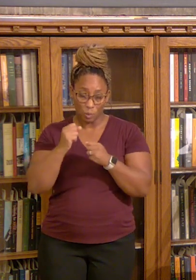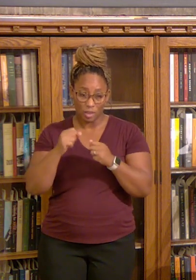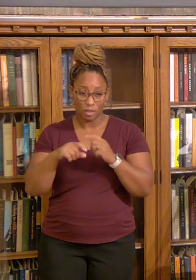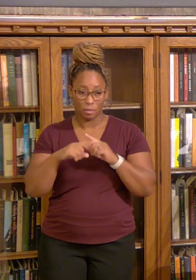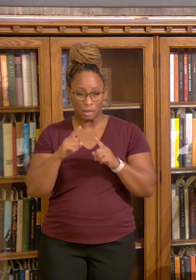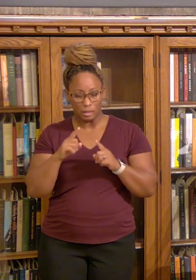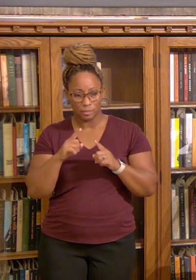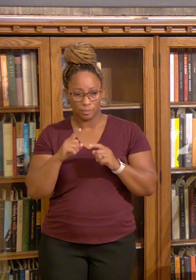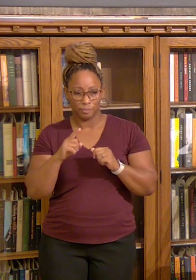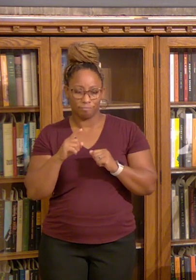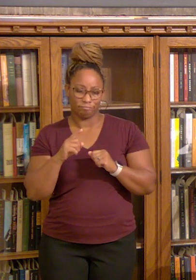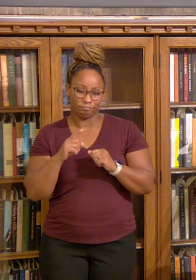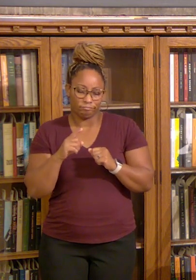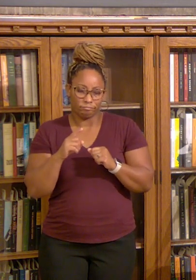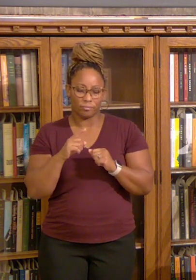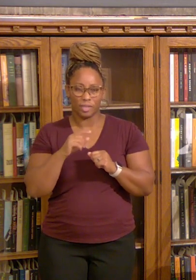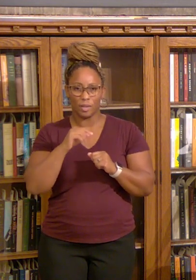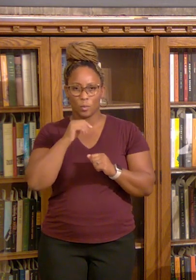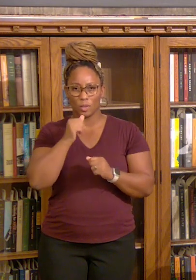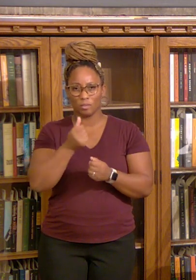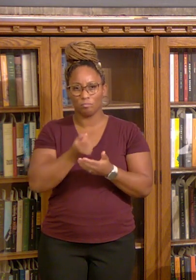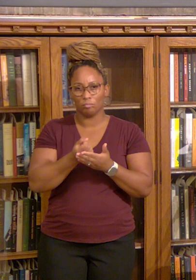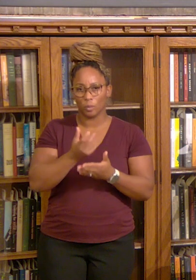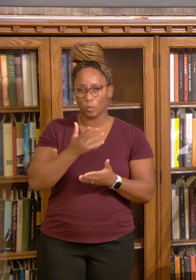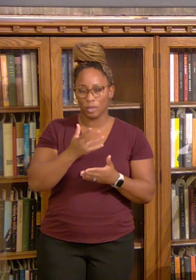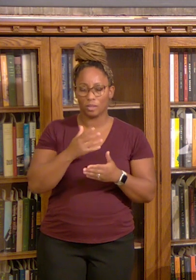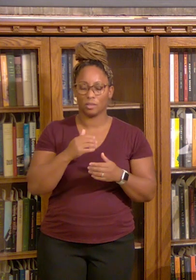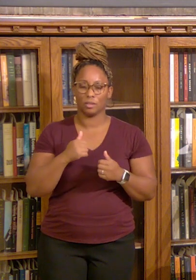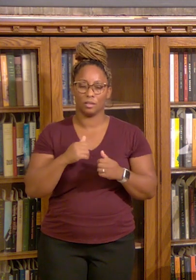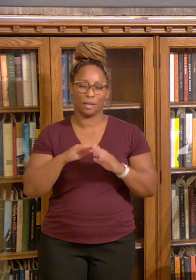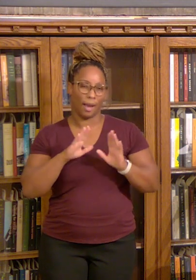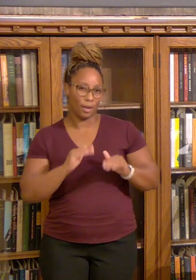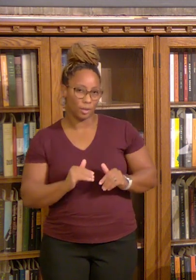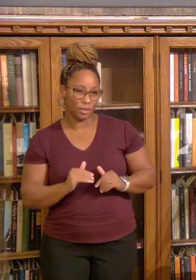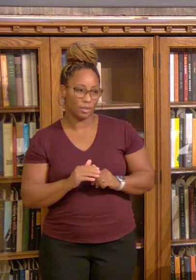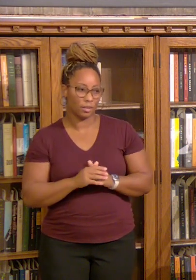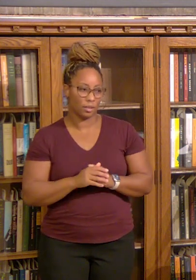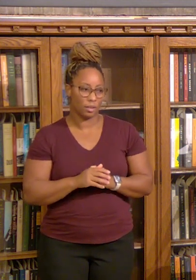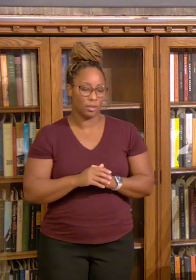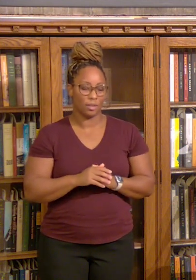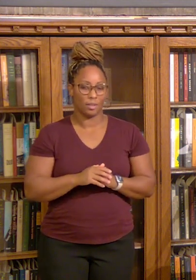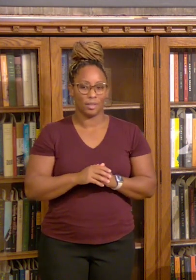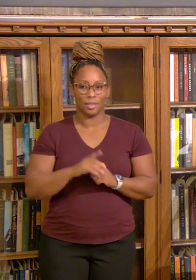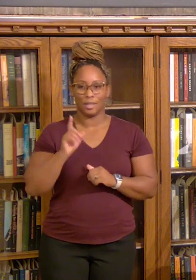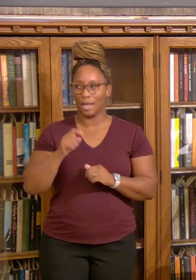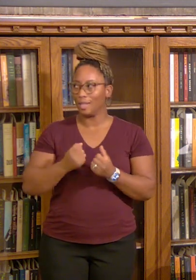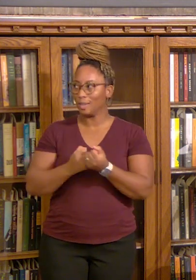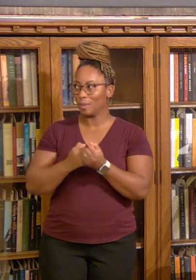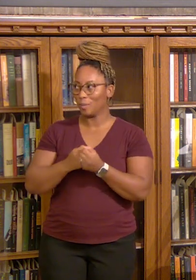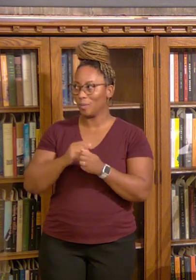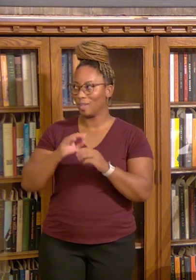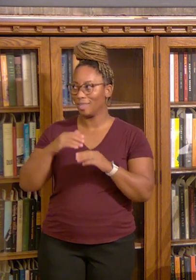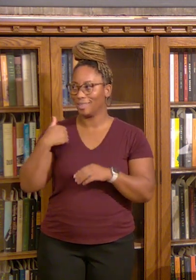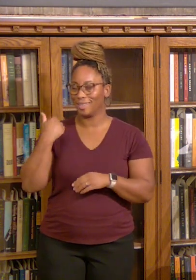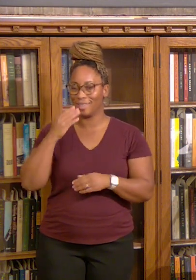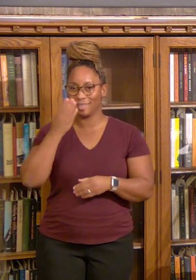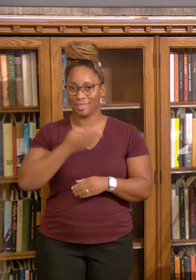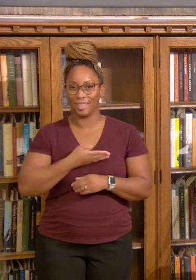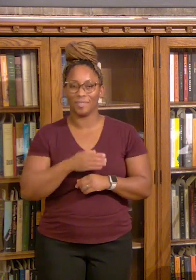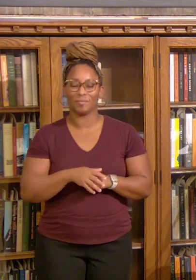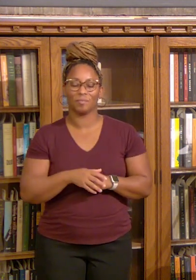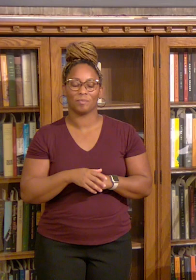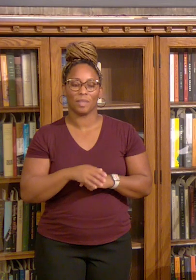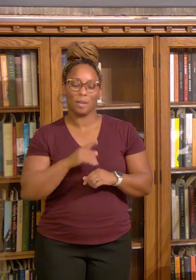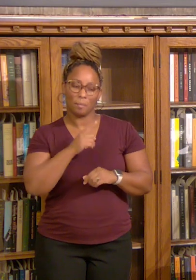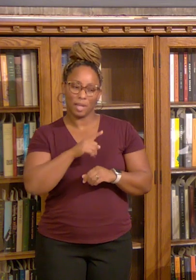was Suburban leafy and even offered a perfect soccer pitch for his young son yet Dr Franken